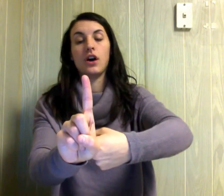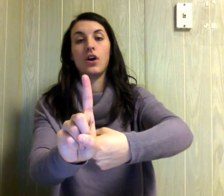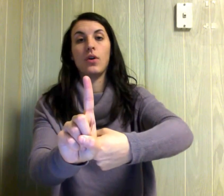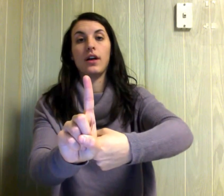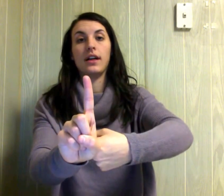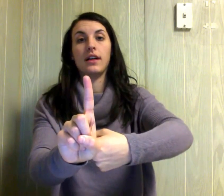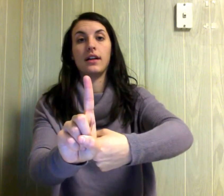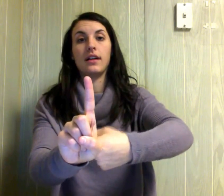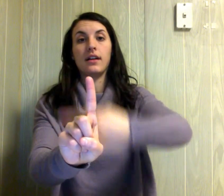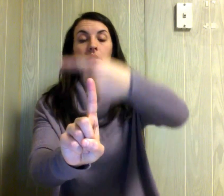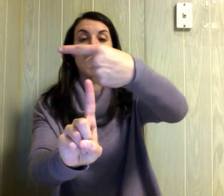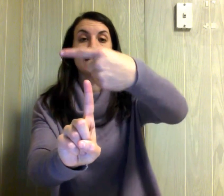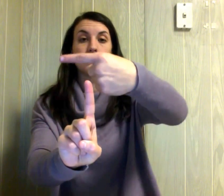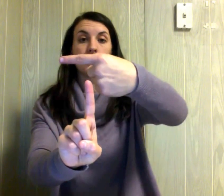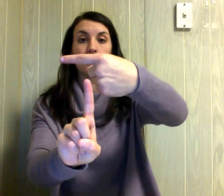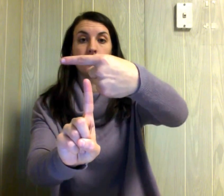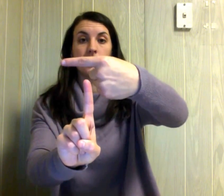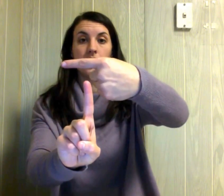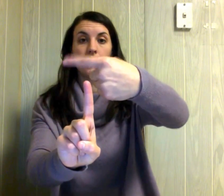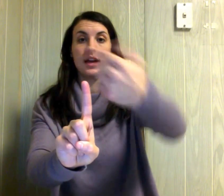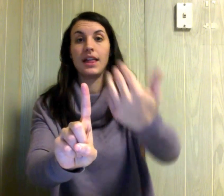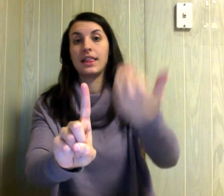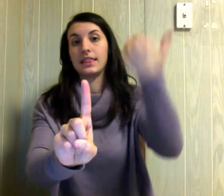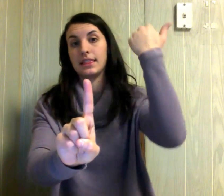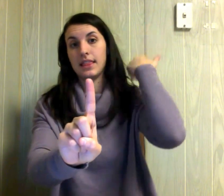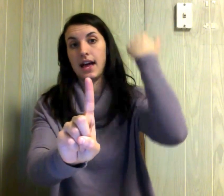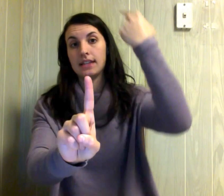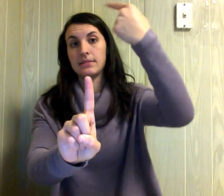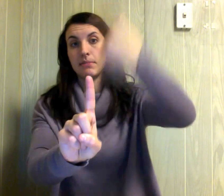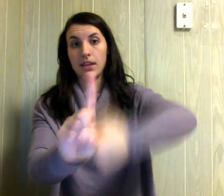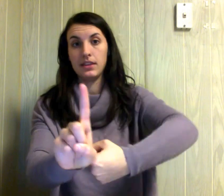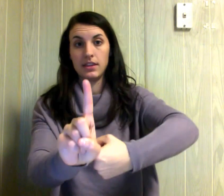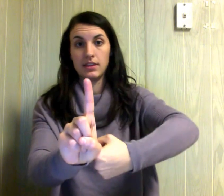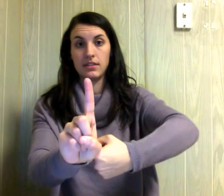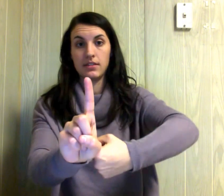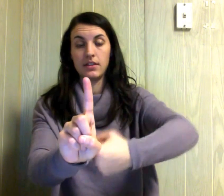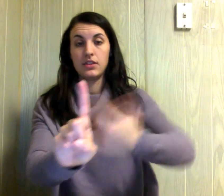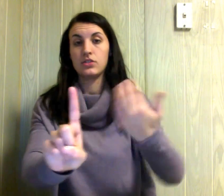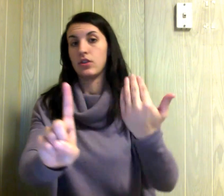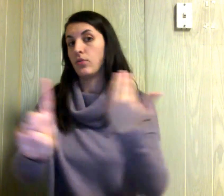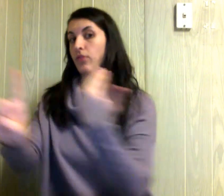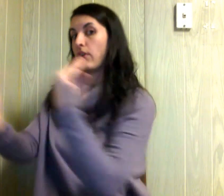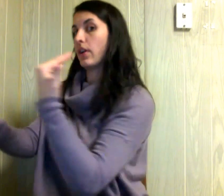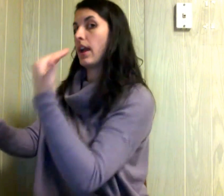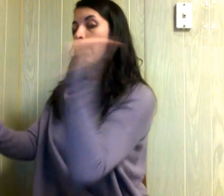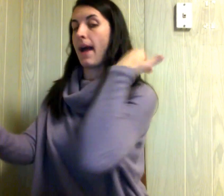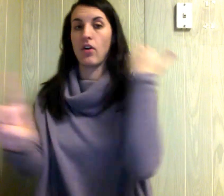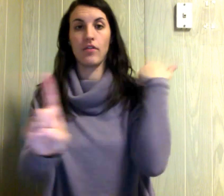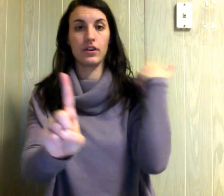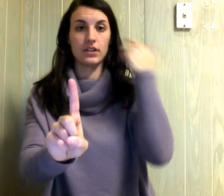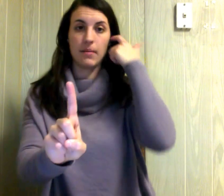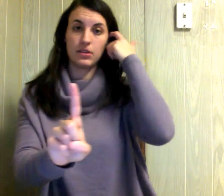So last month would be last month. So you throw your hand back over your dominant